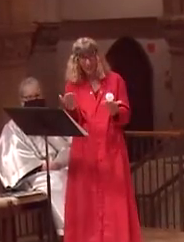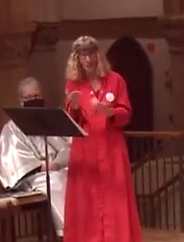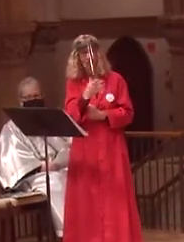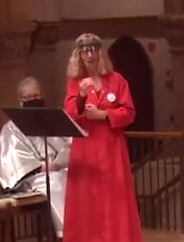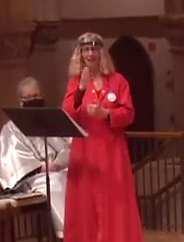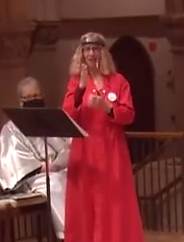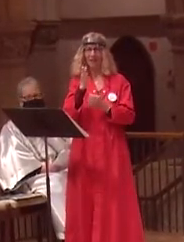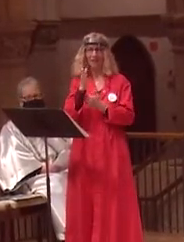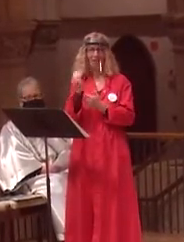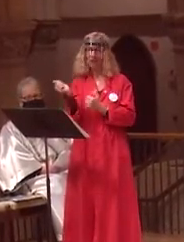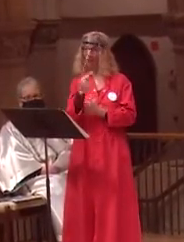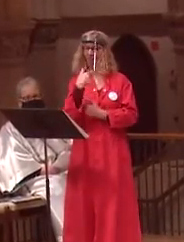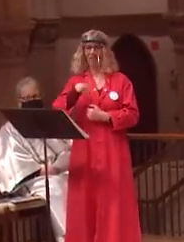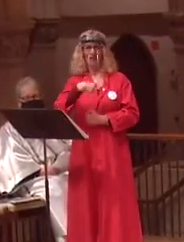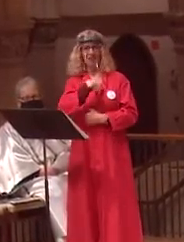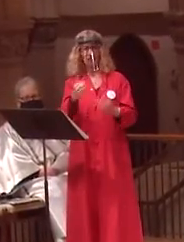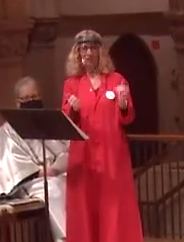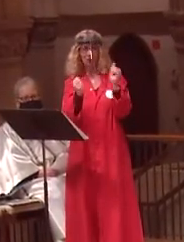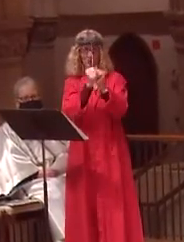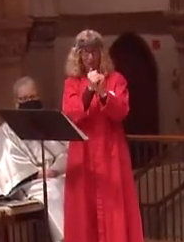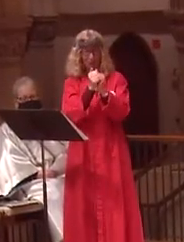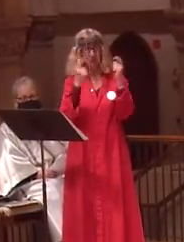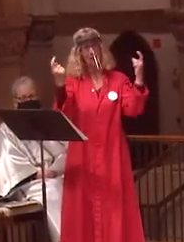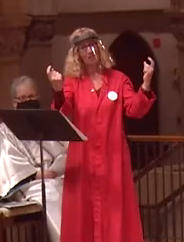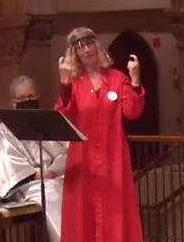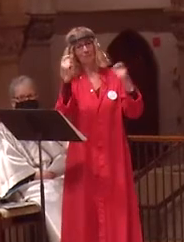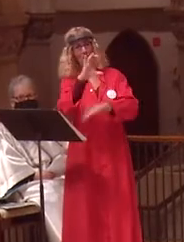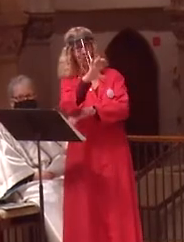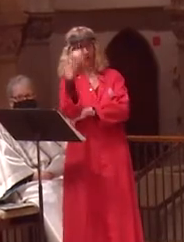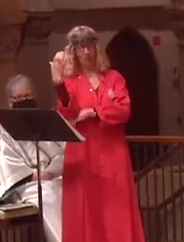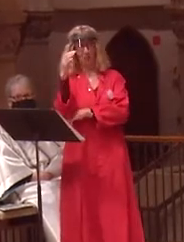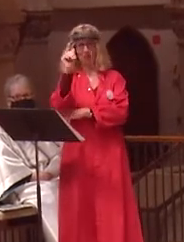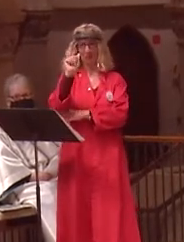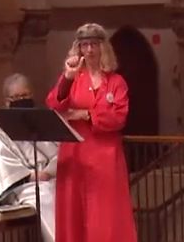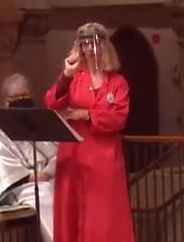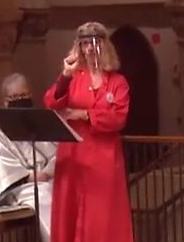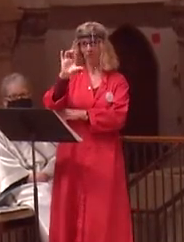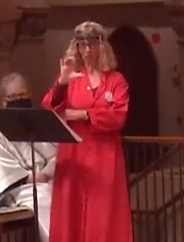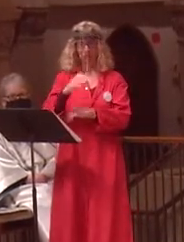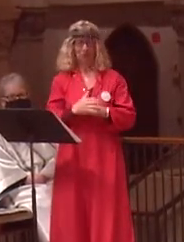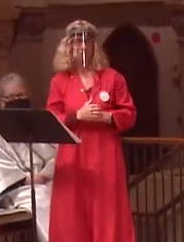of us together celebrating Christmas at All Saints Church.